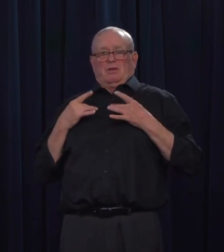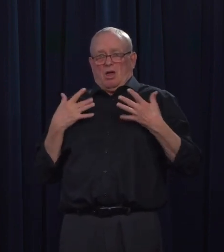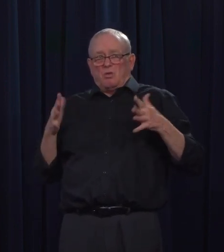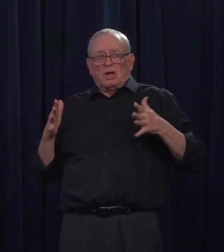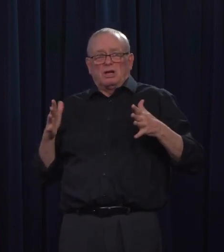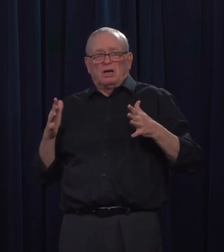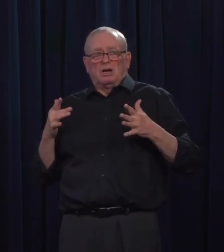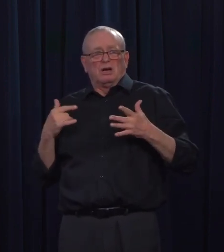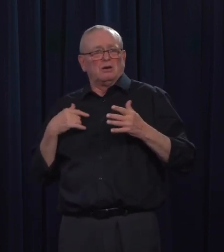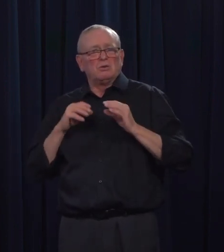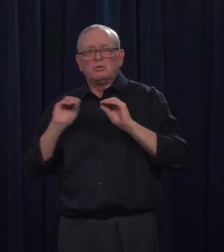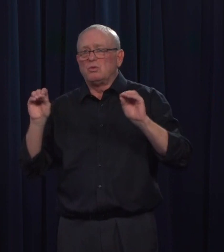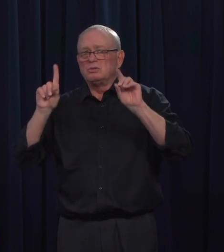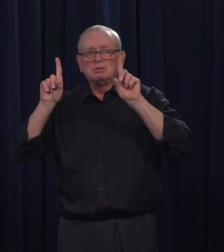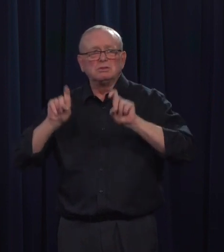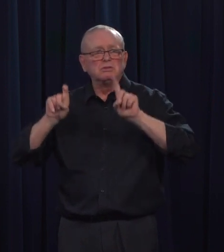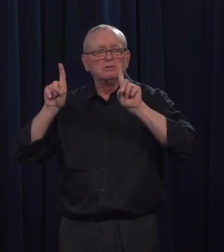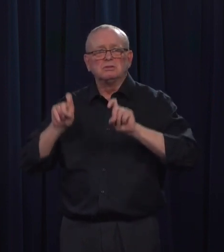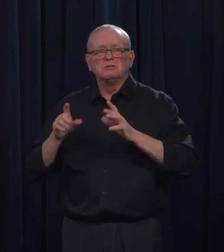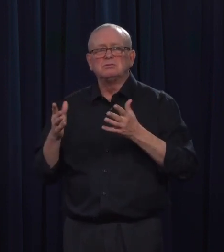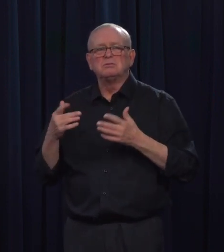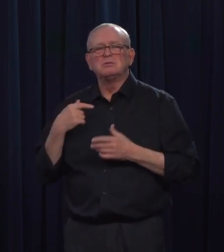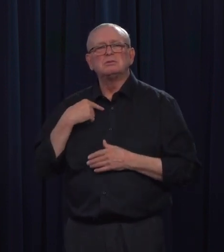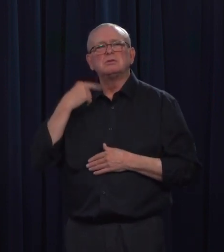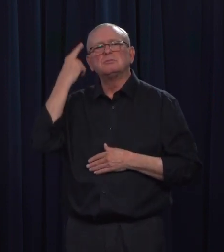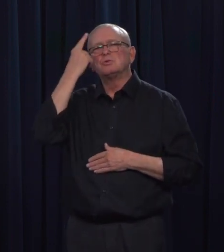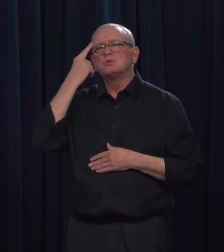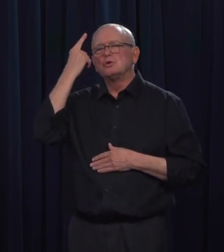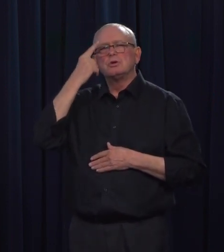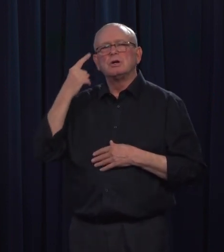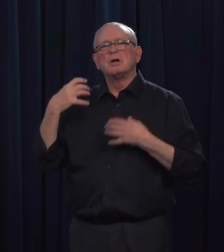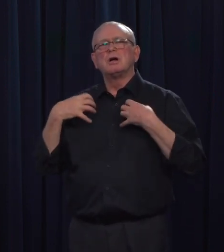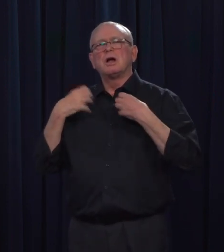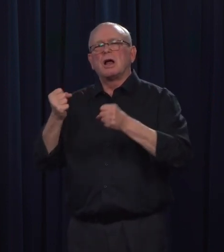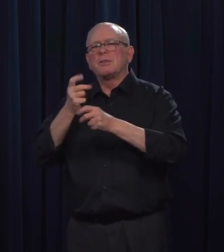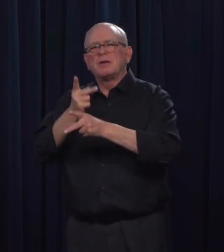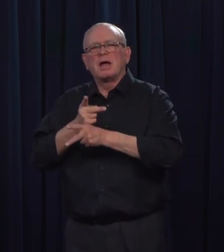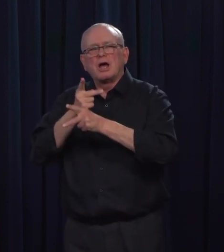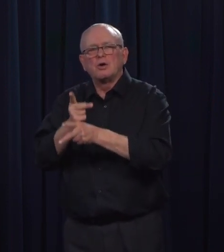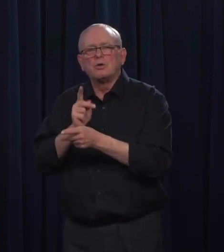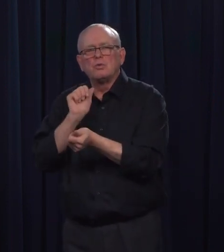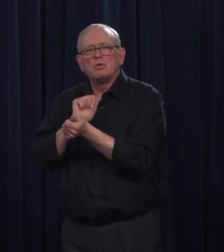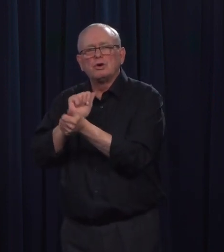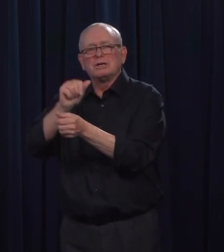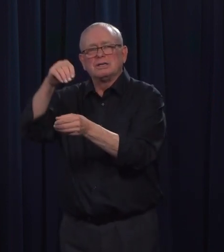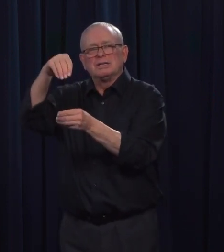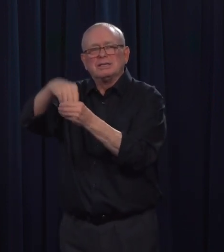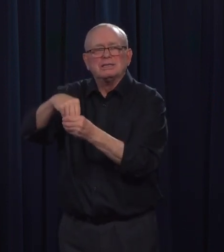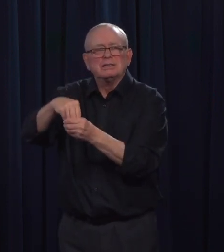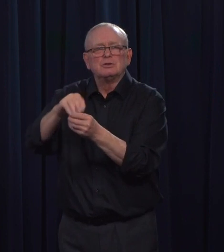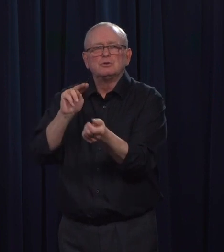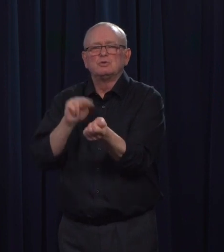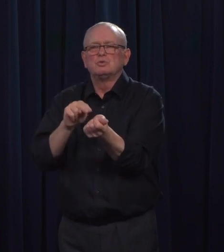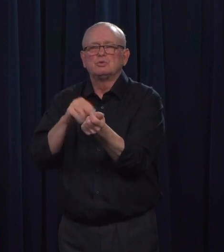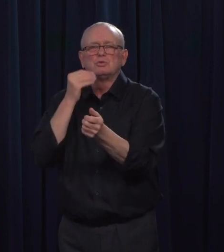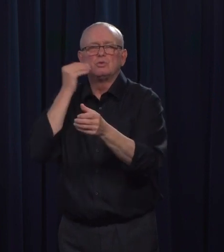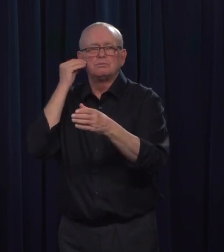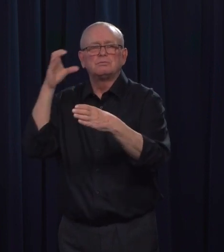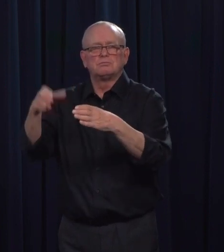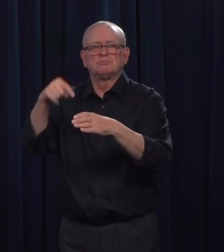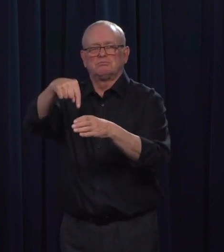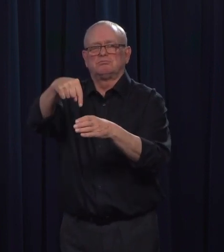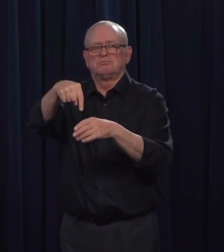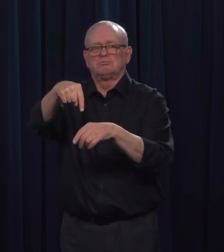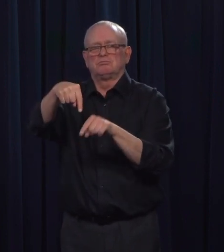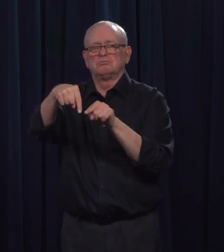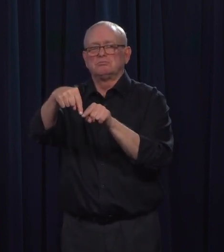process right now for testing healthcare workers who may have been in some of these long-term care homes? The release doesn't name the home, so I